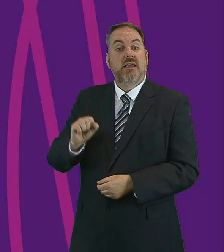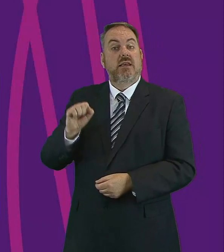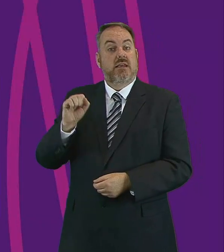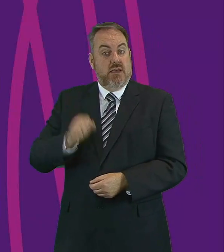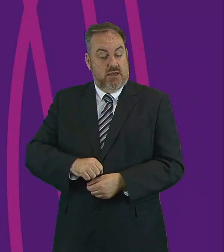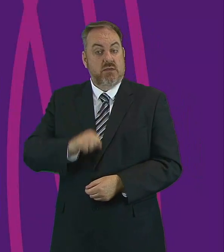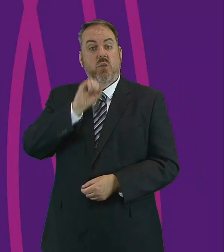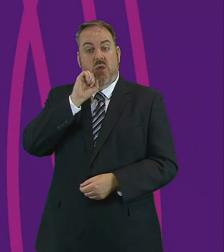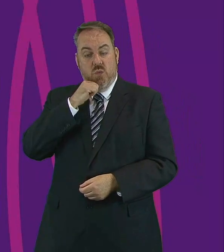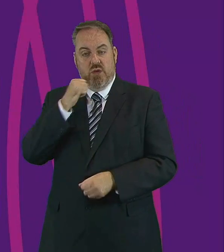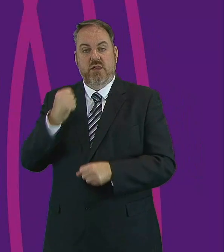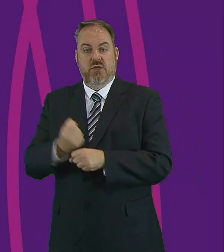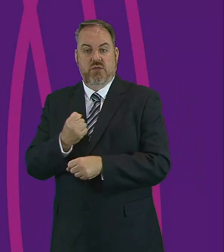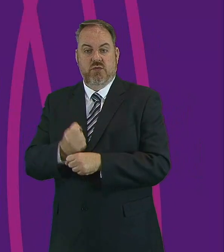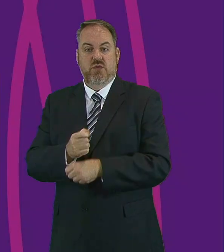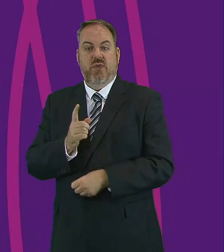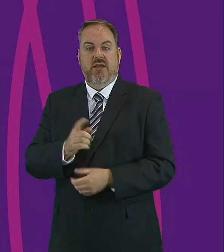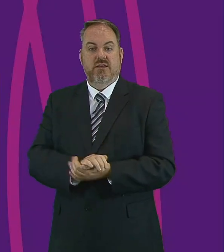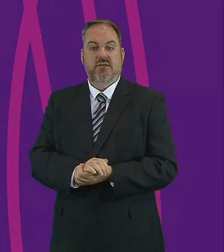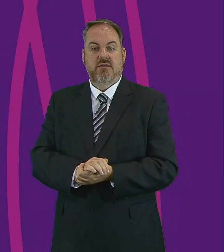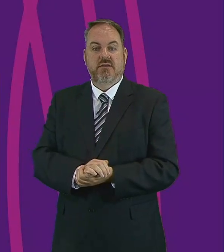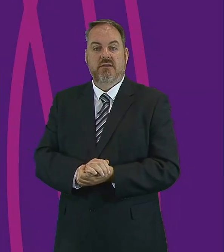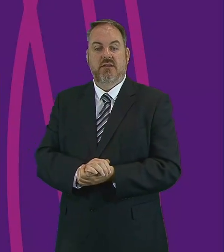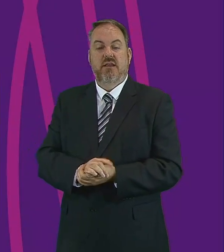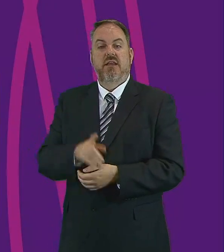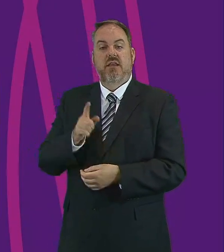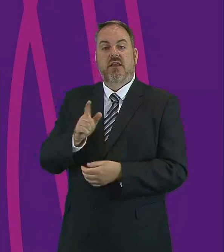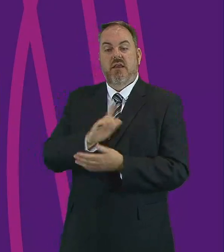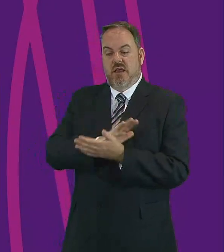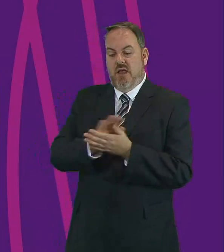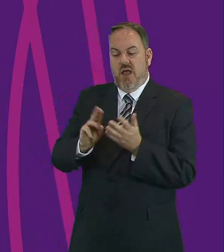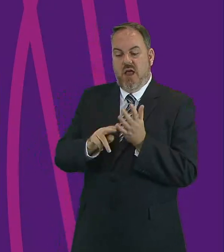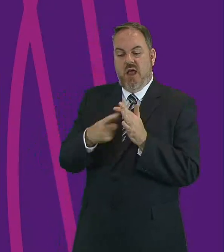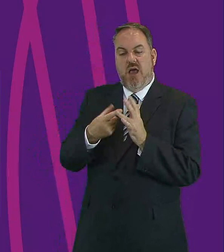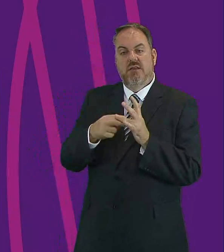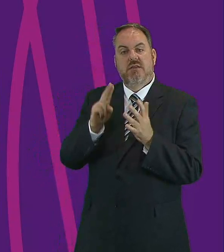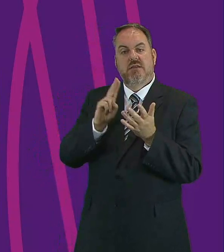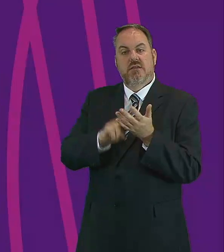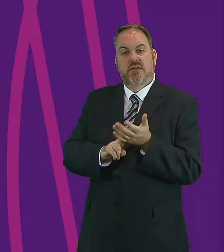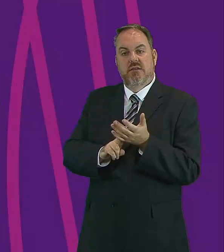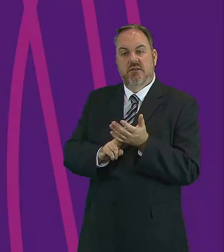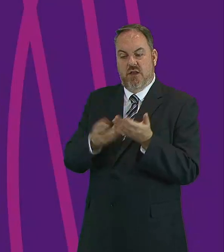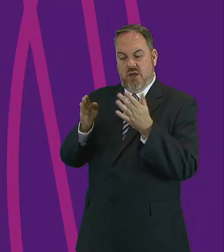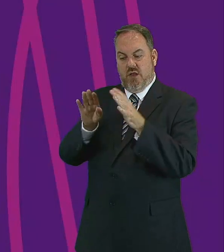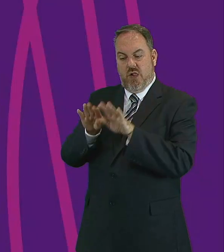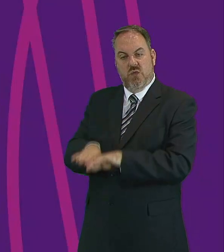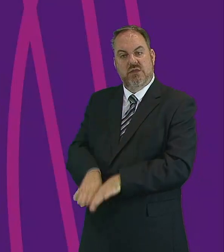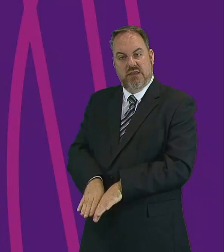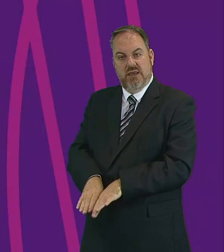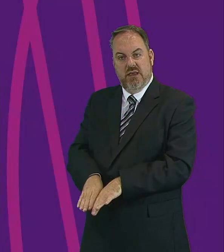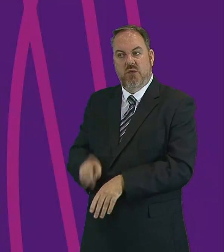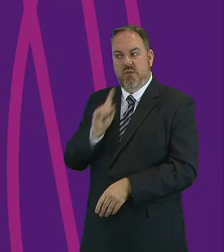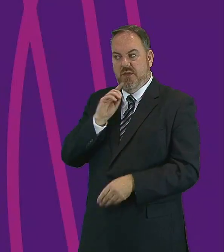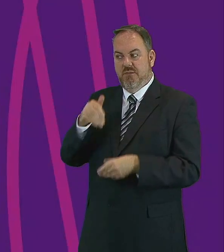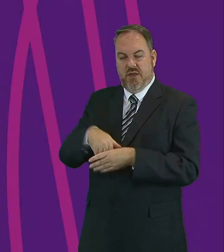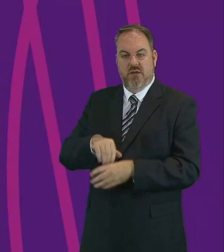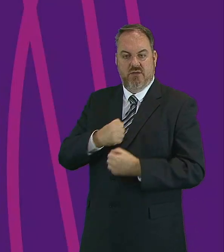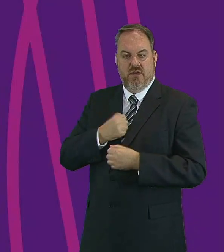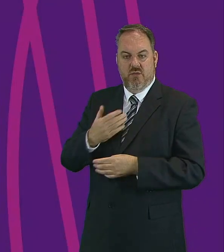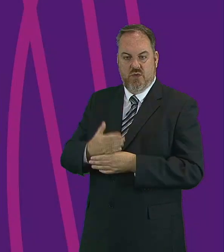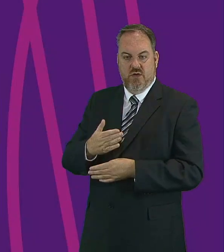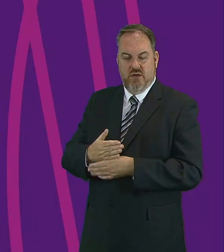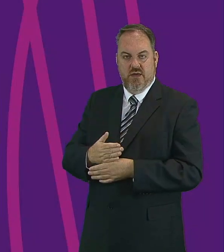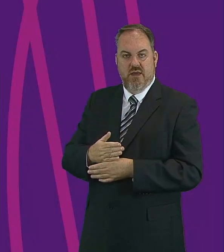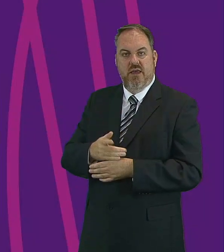will. Obviously, the decommissioning of Hunterston raises challenges, but it also raises opportunities, both in terms of our energy mix,